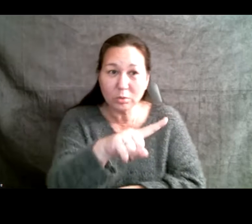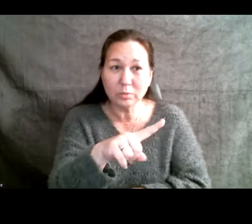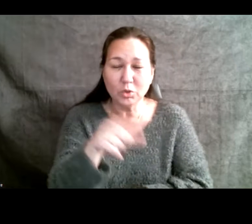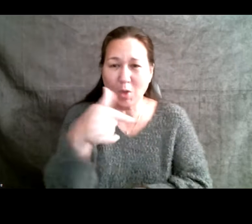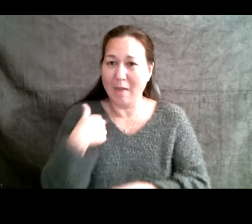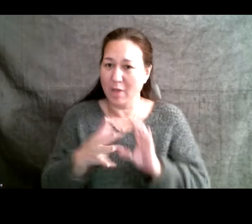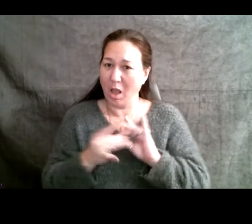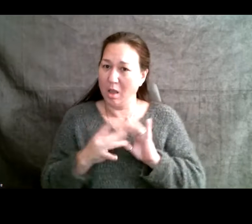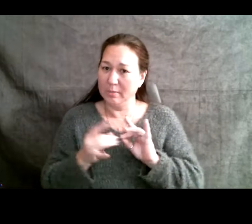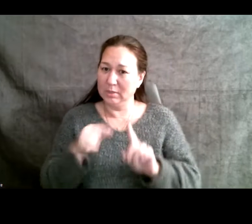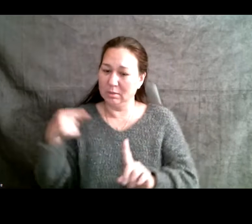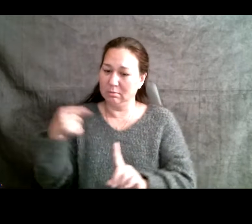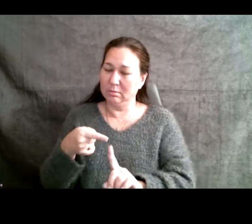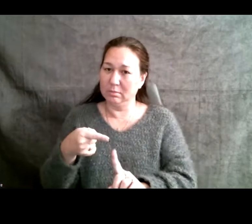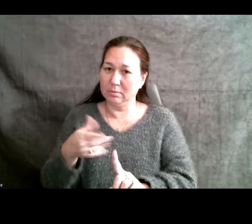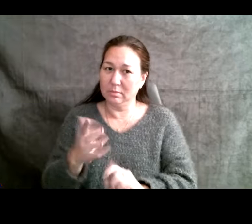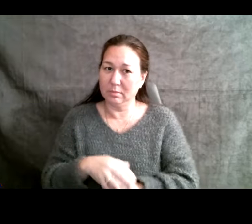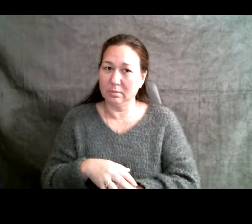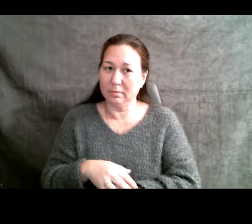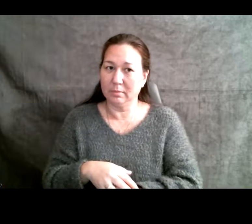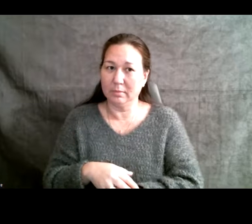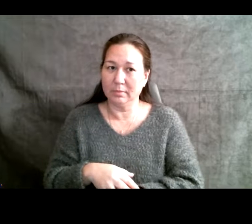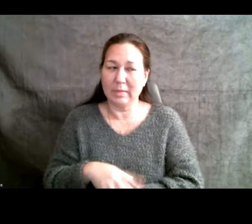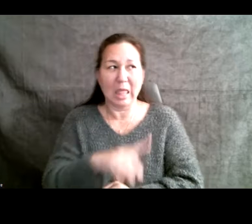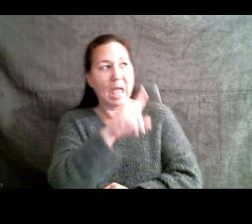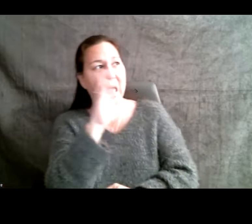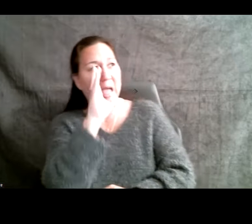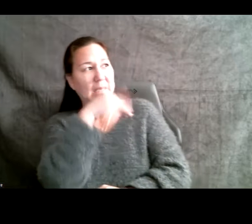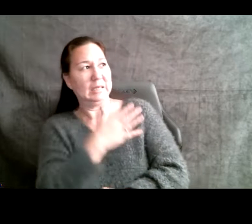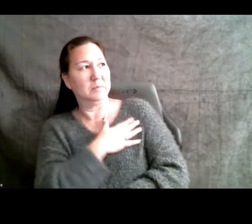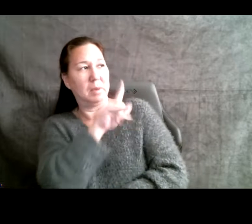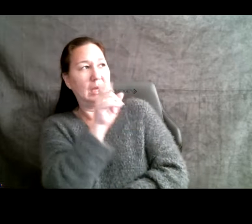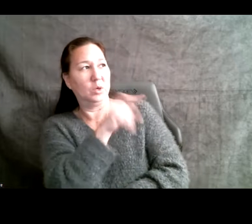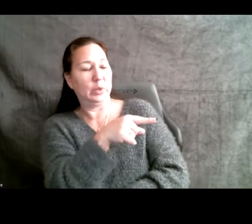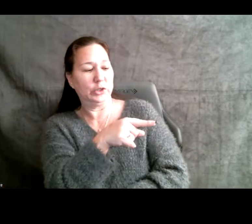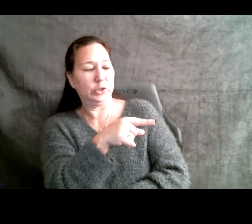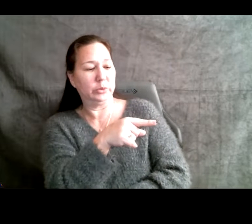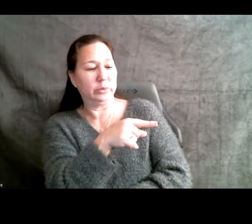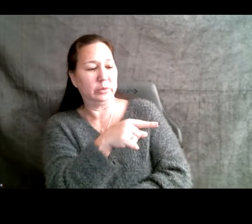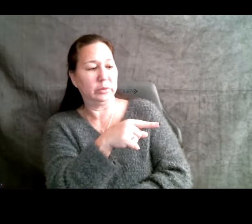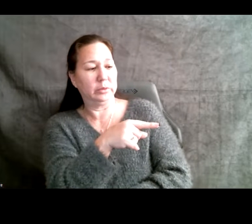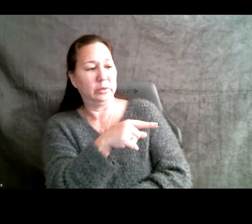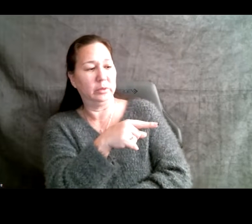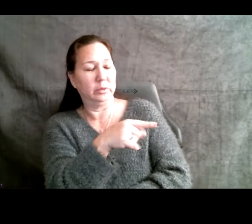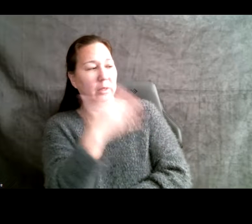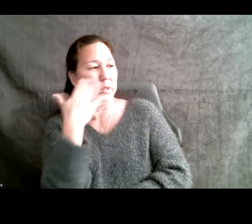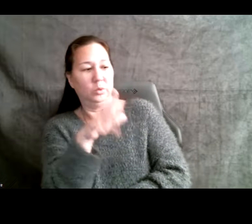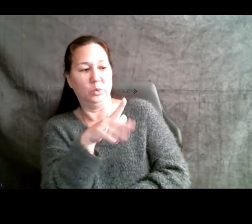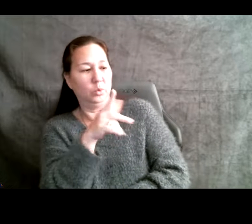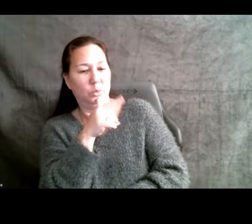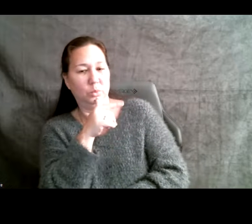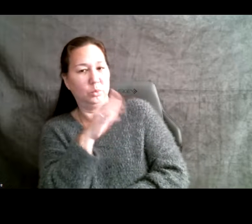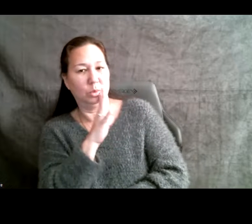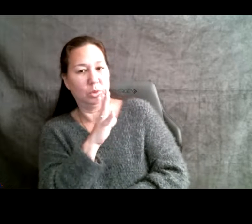on that? I guess my question is, just sort of in terms of like the use of our